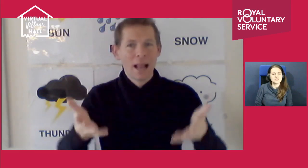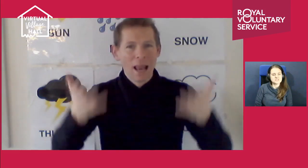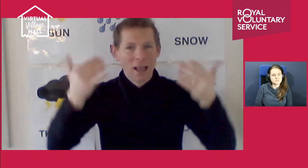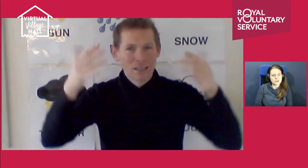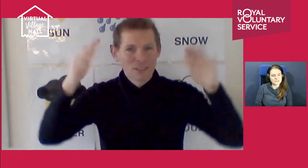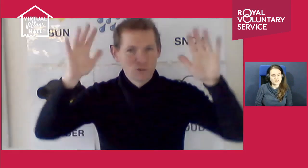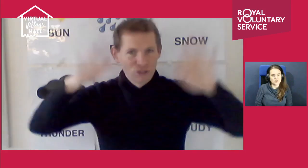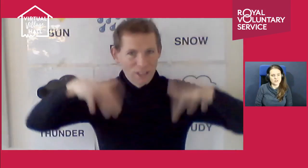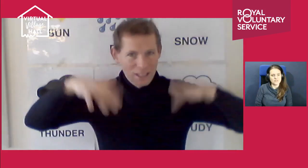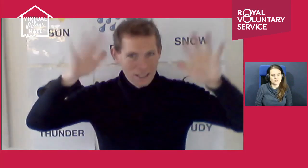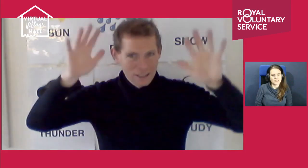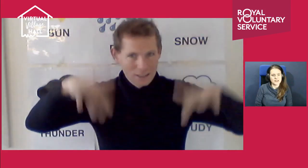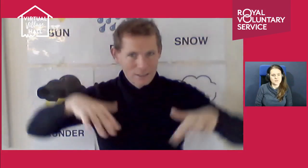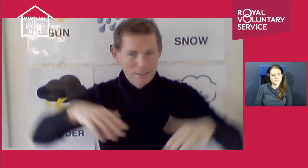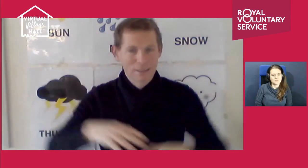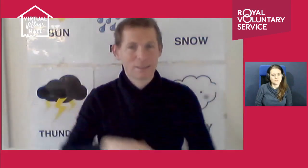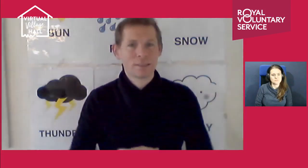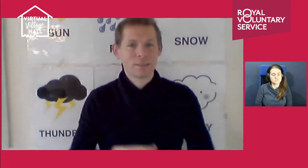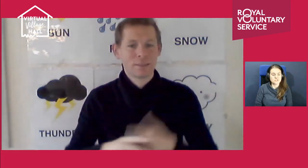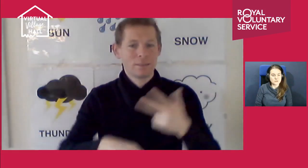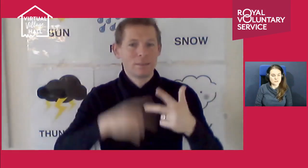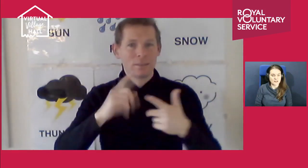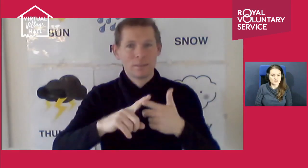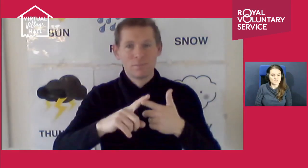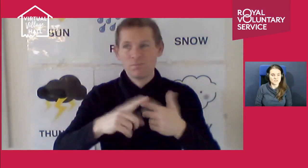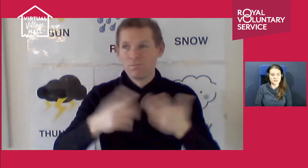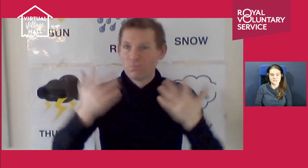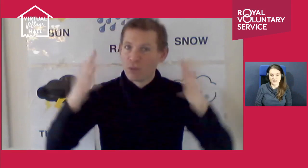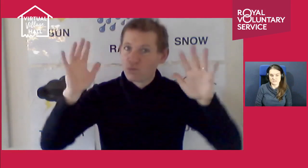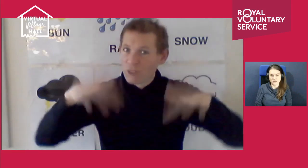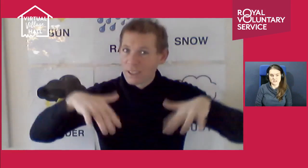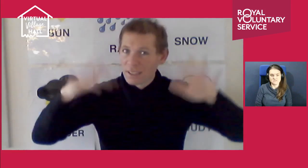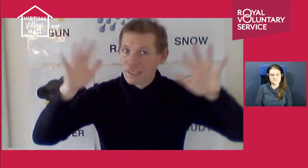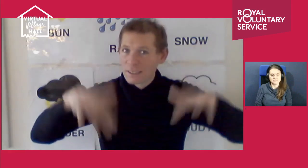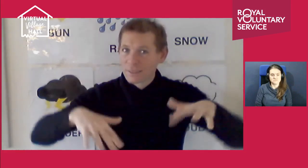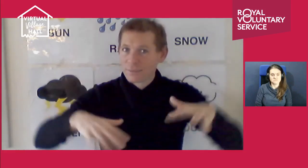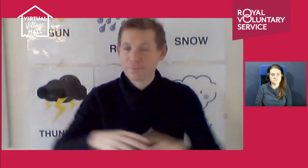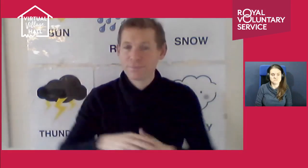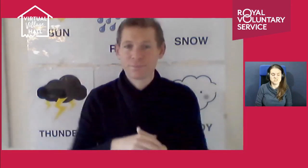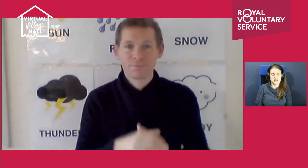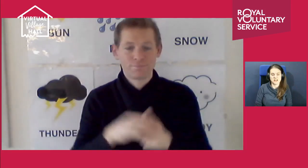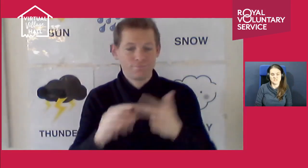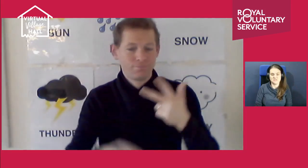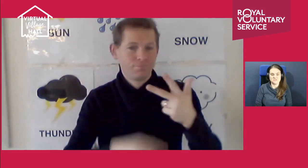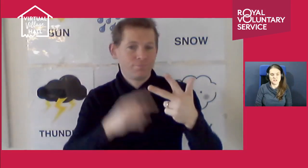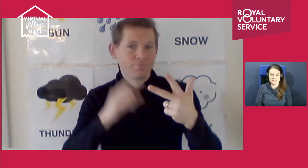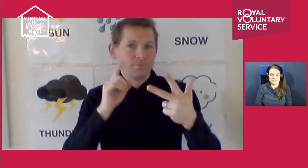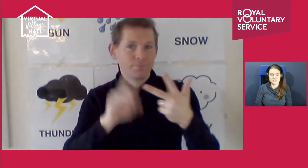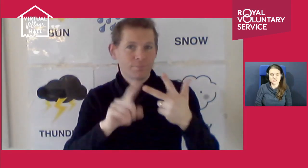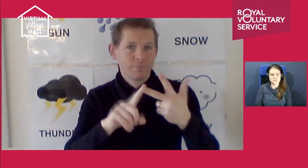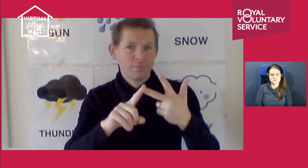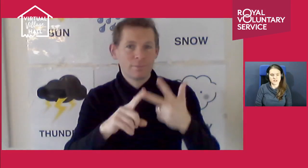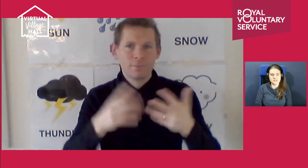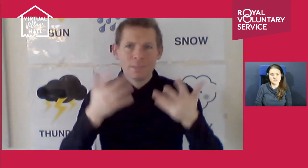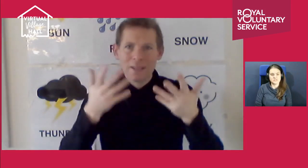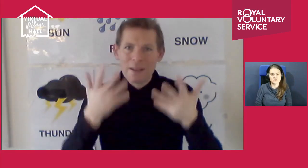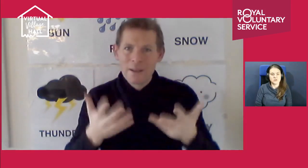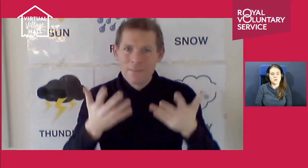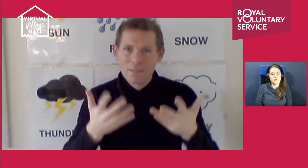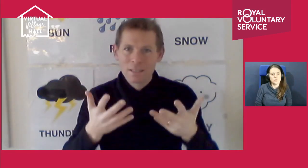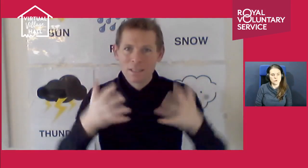But there's different ways of describing rain. So you can have light rain, you can have an average sort of